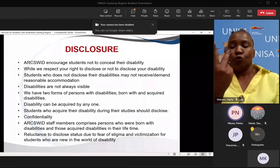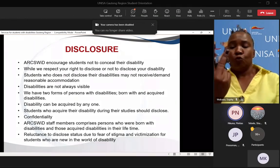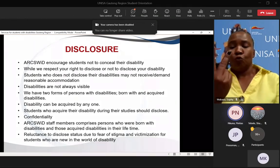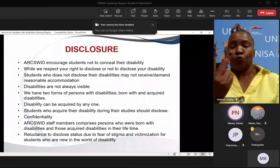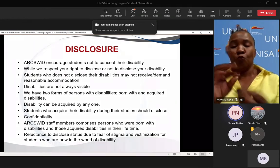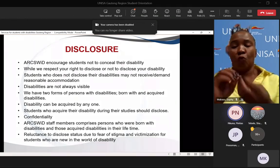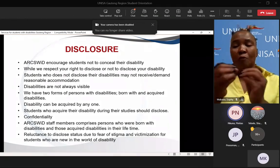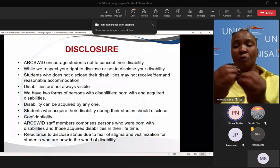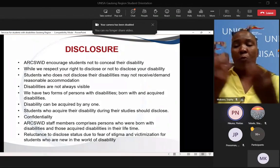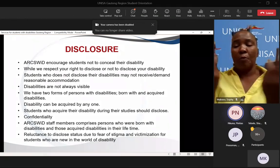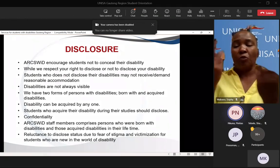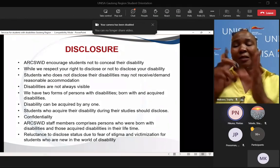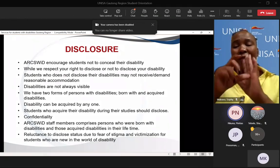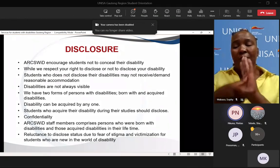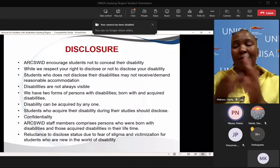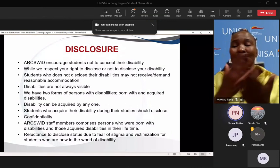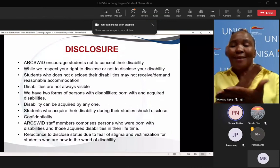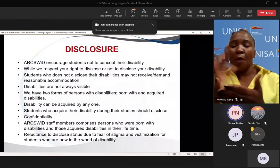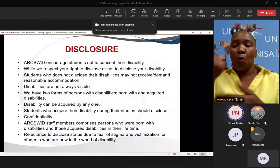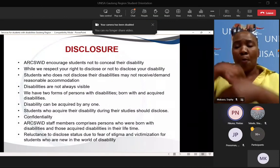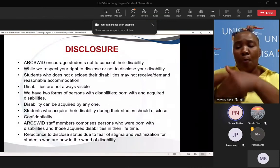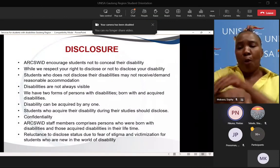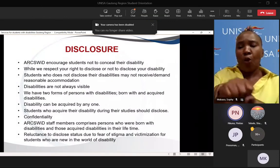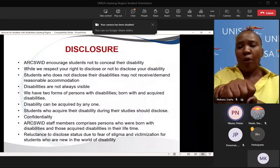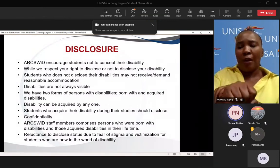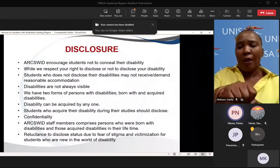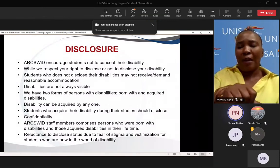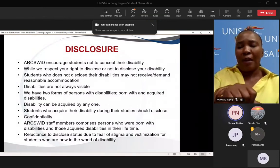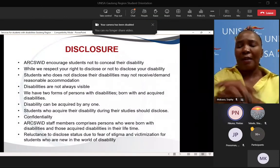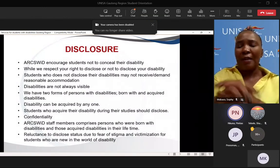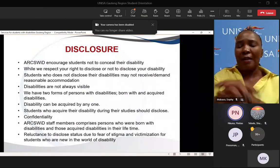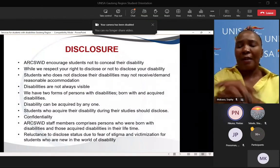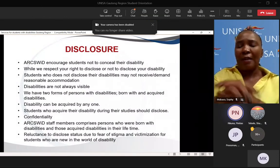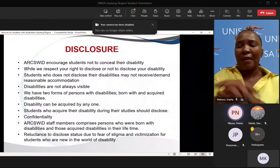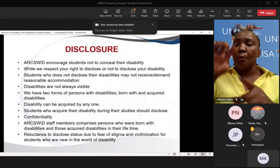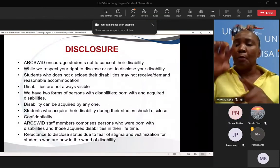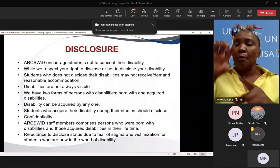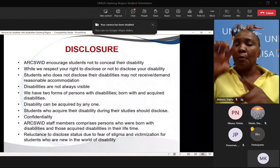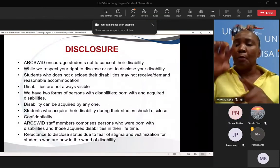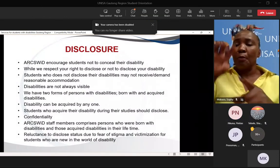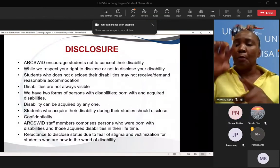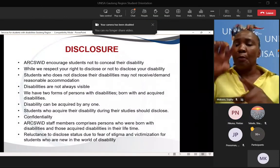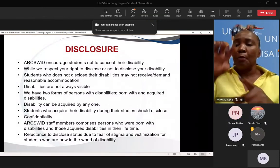forms of persons with disabilities those who are born with and those who are quite disabilities